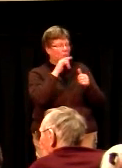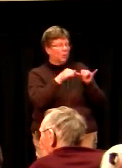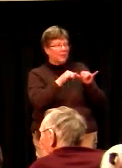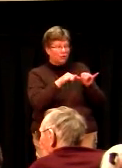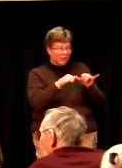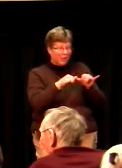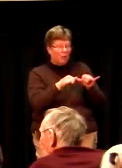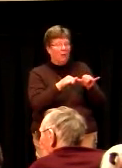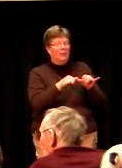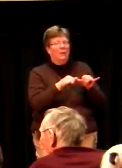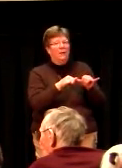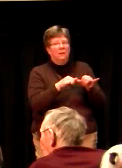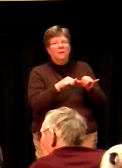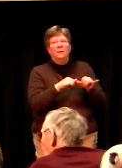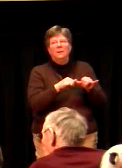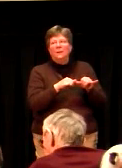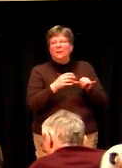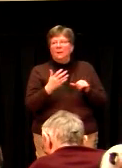And